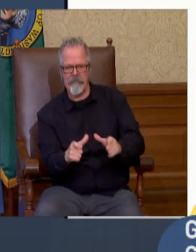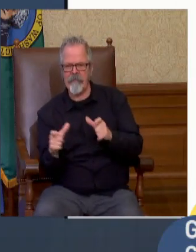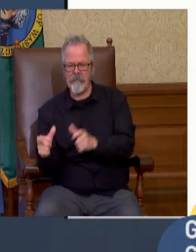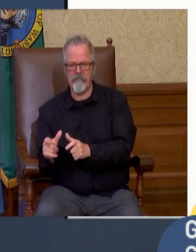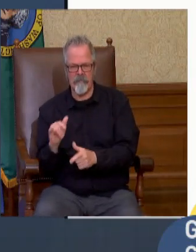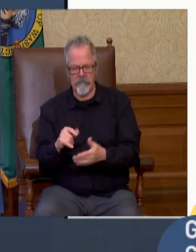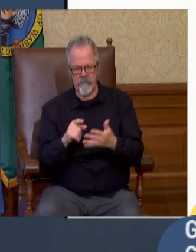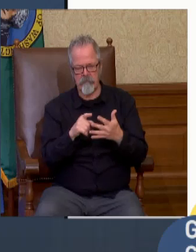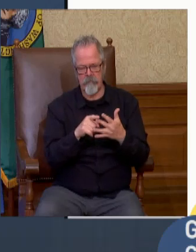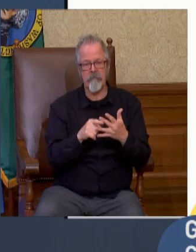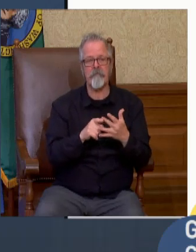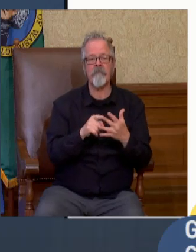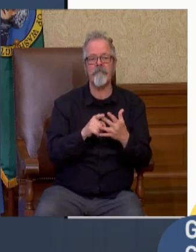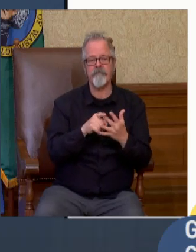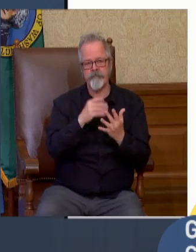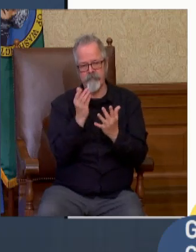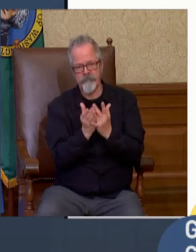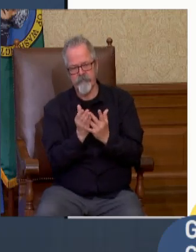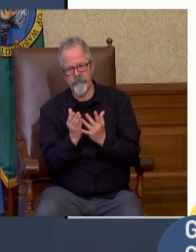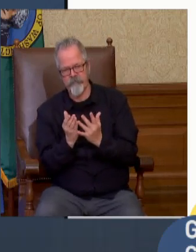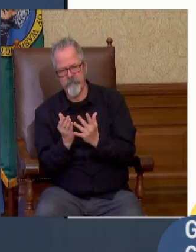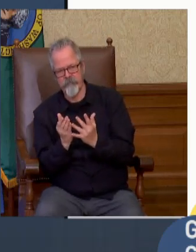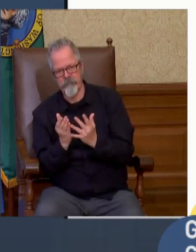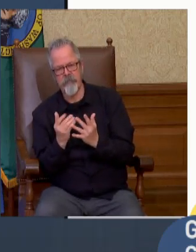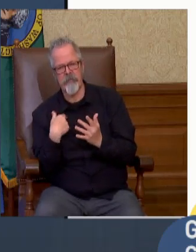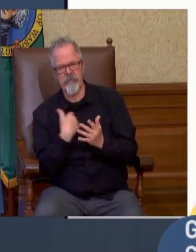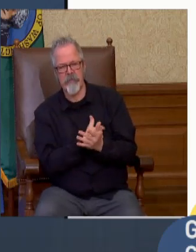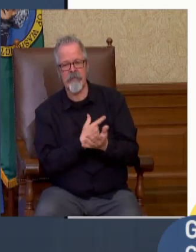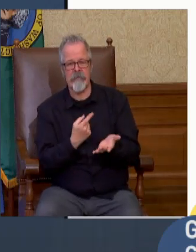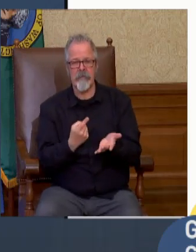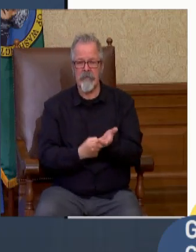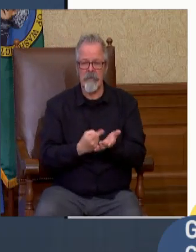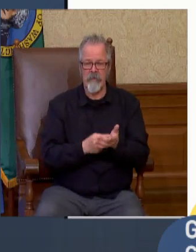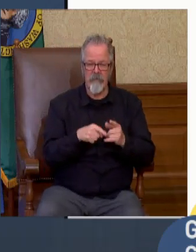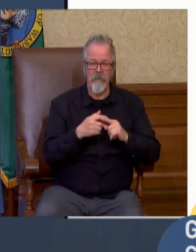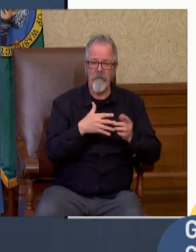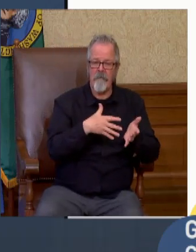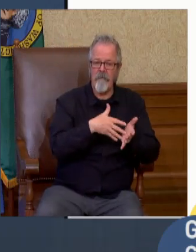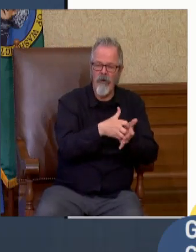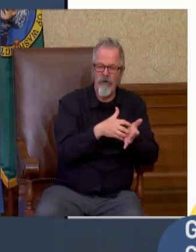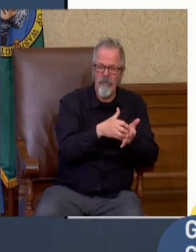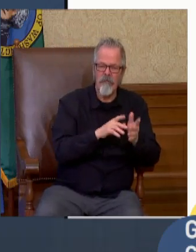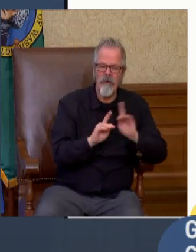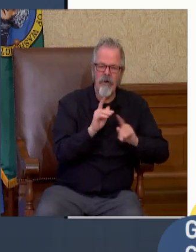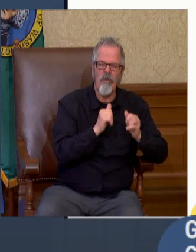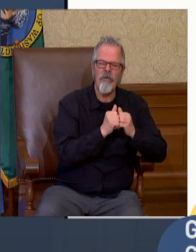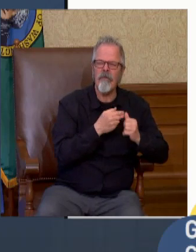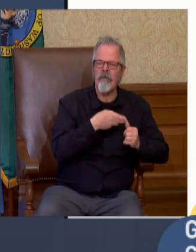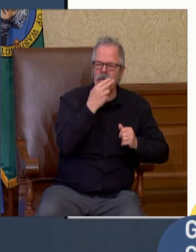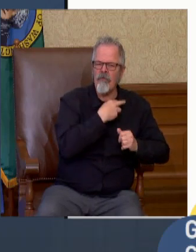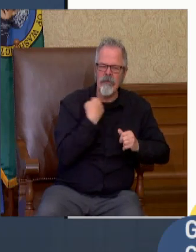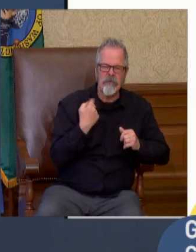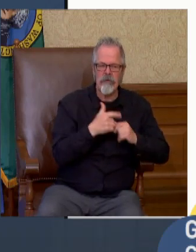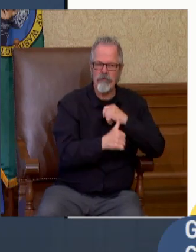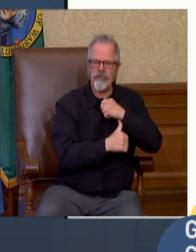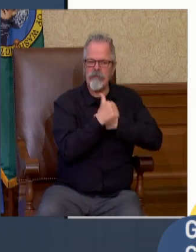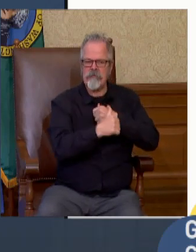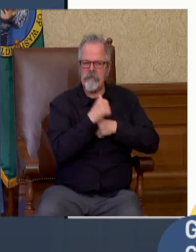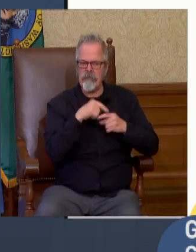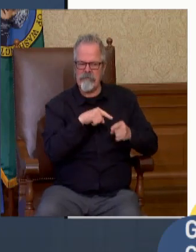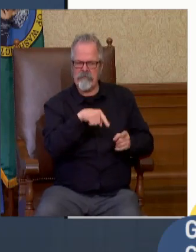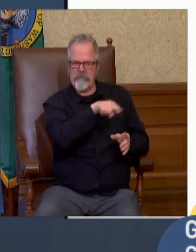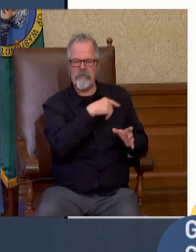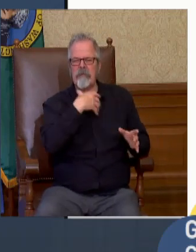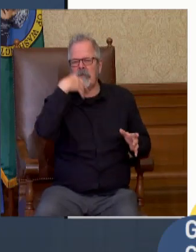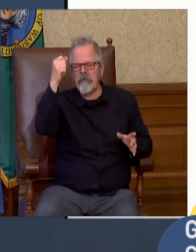to vulnerable populations. We know that we differ in our ability to sustain ourselves economically and otherwise,